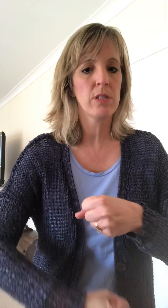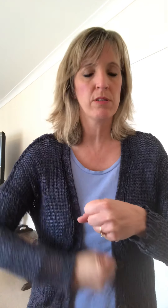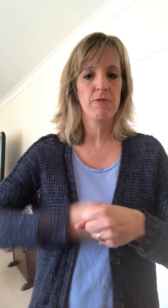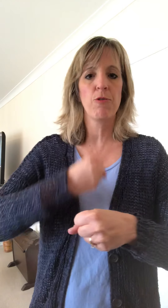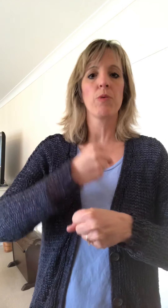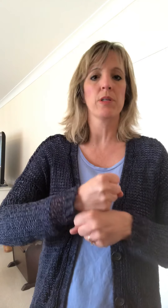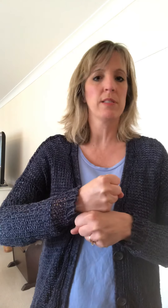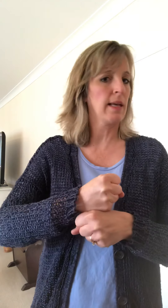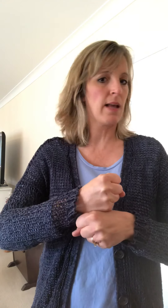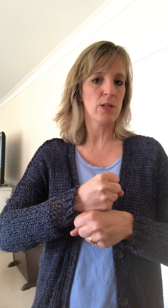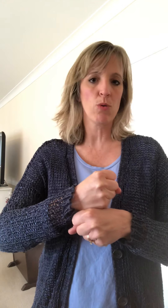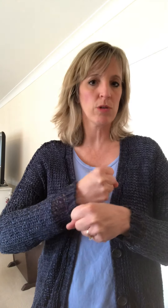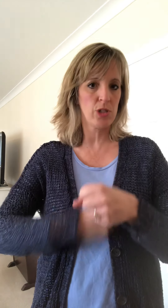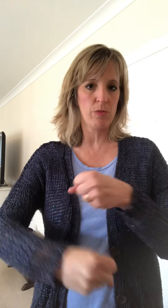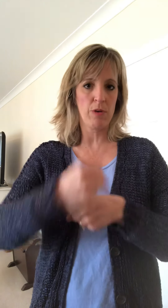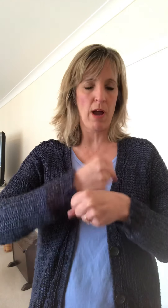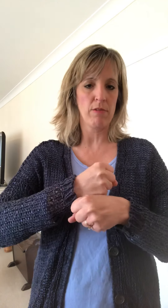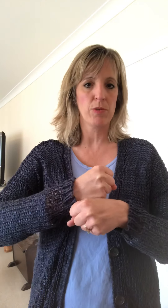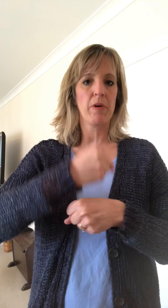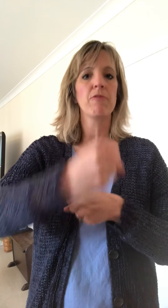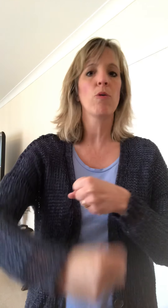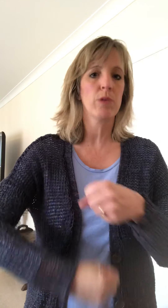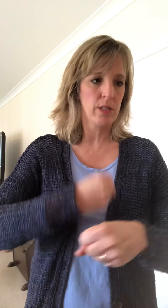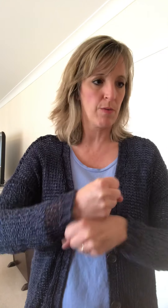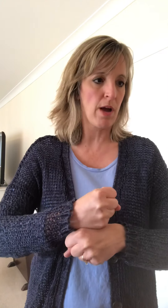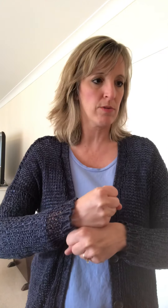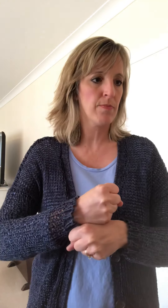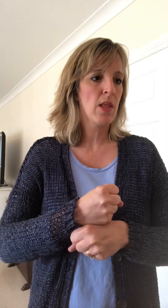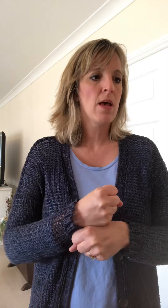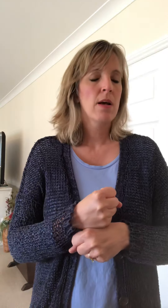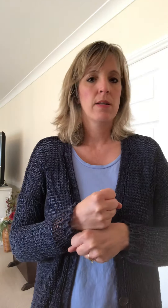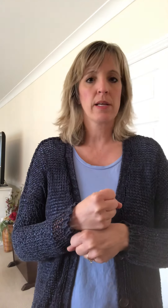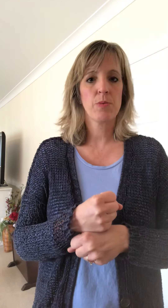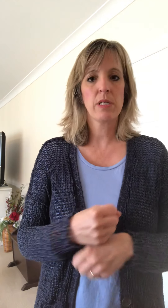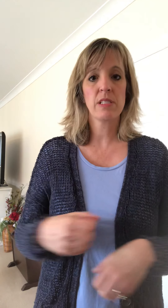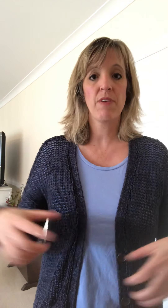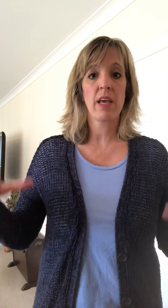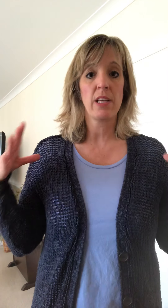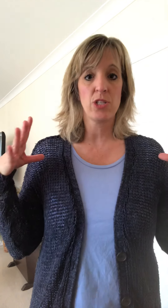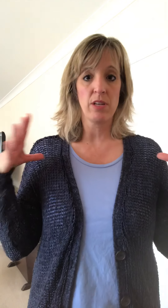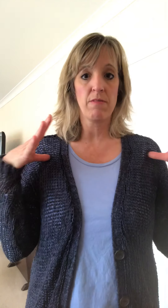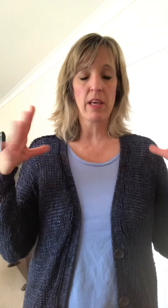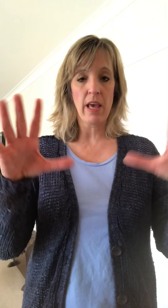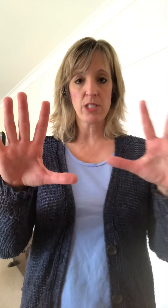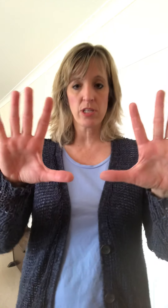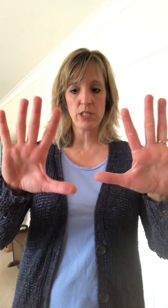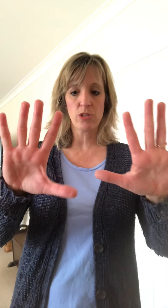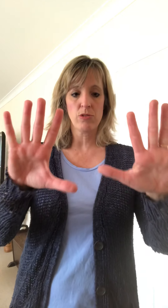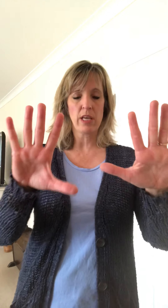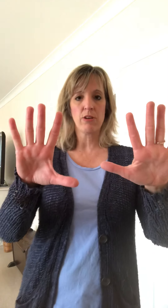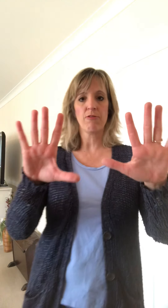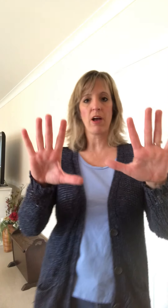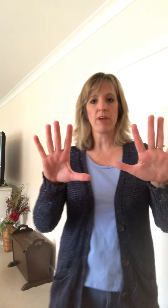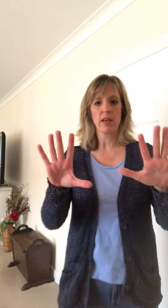forwards, like not towards you and around, but forwards and around. Next one is vacation. Vacation is you take your 5